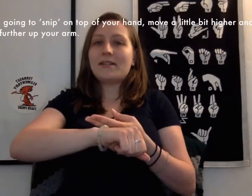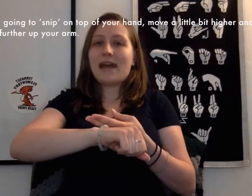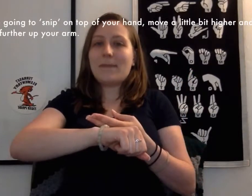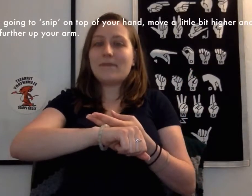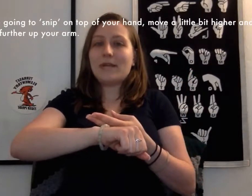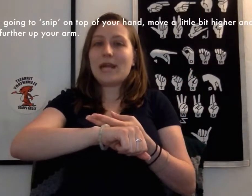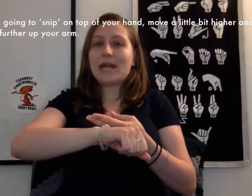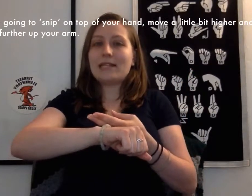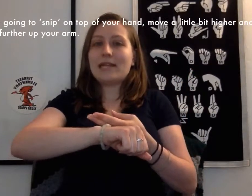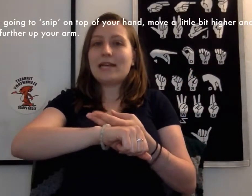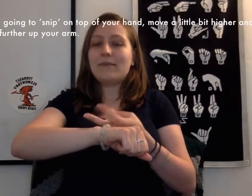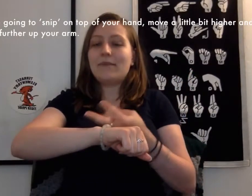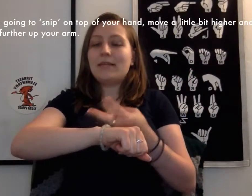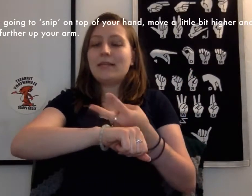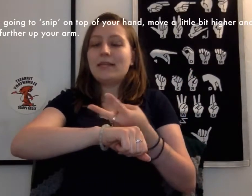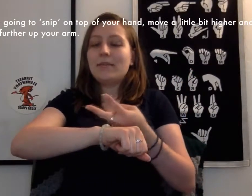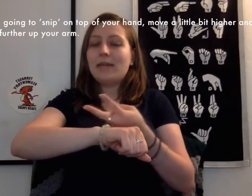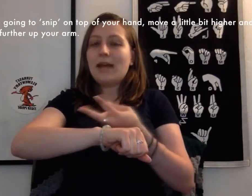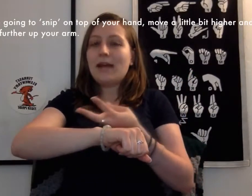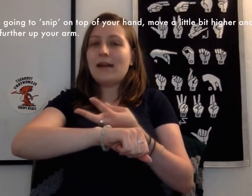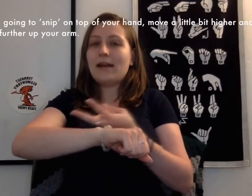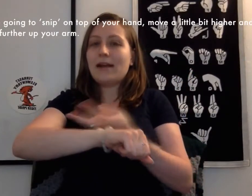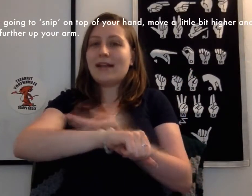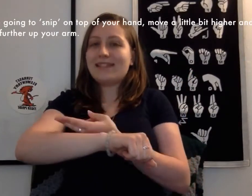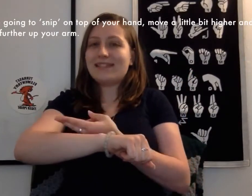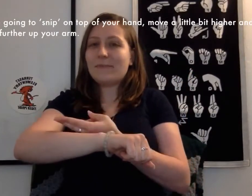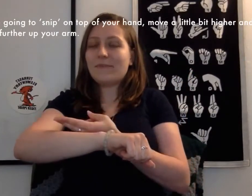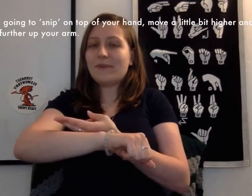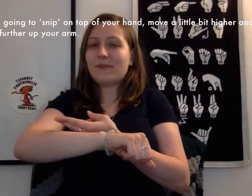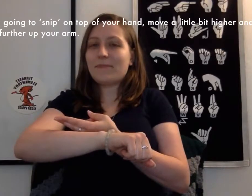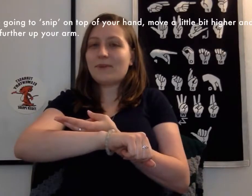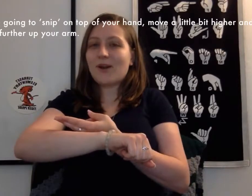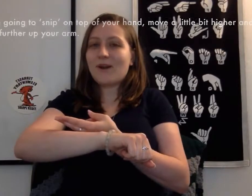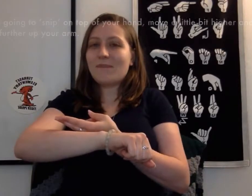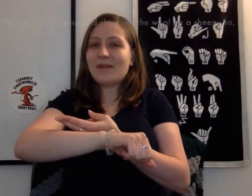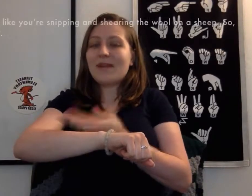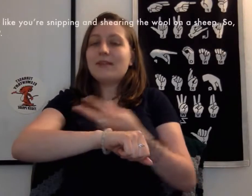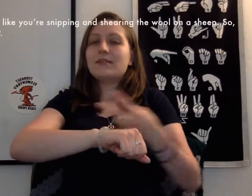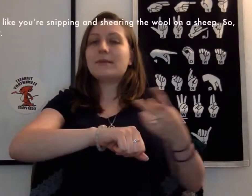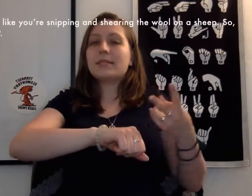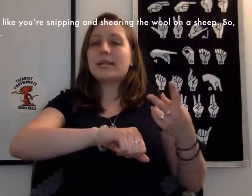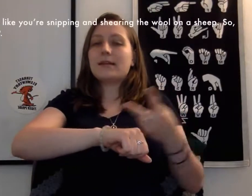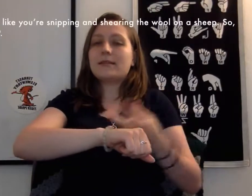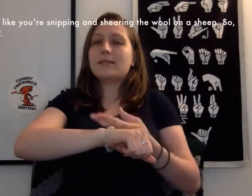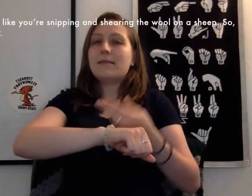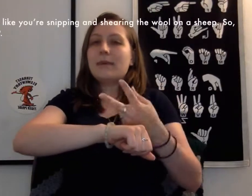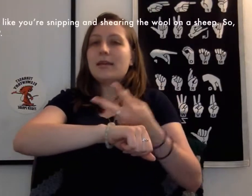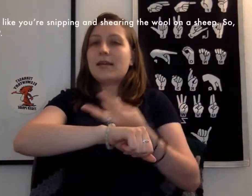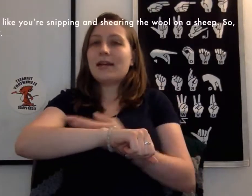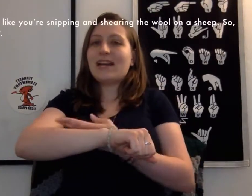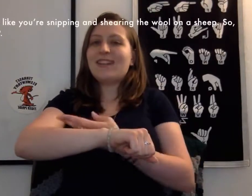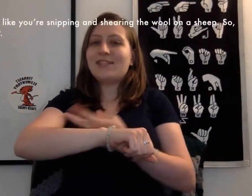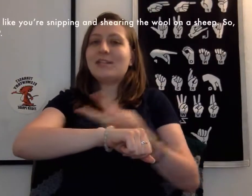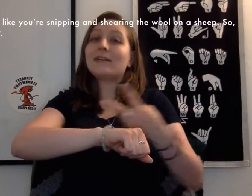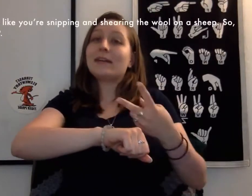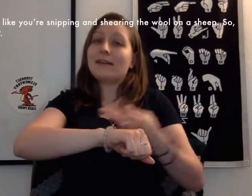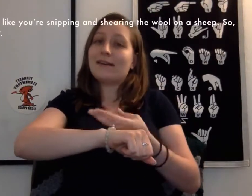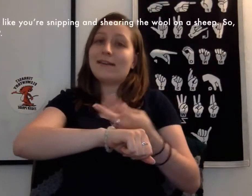of your hand, move a little bit higher, and snip further up your arm. So it's like you're snipping and shearing the